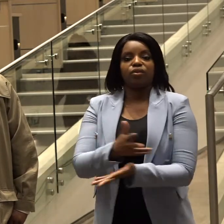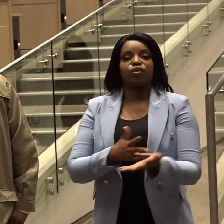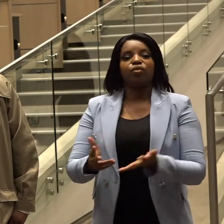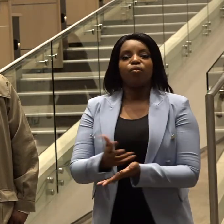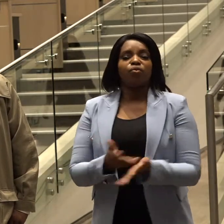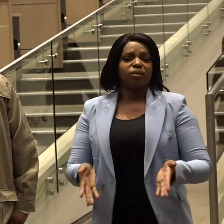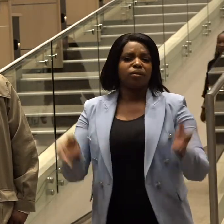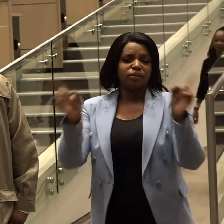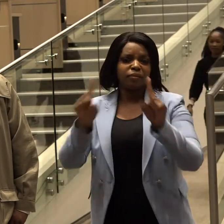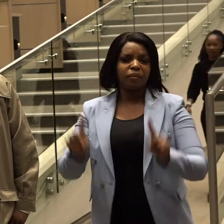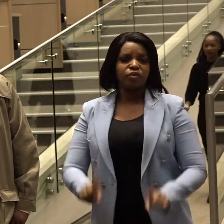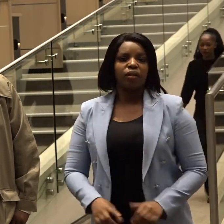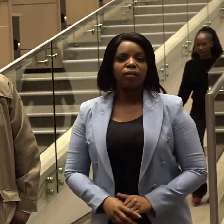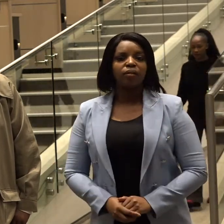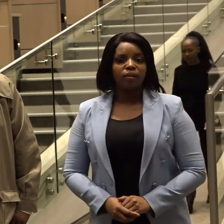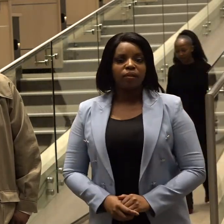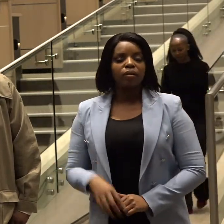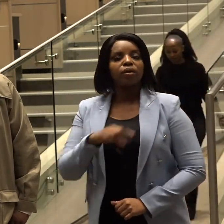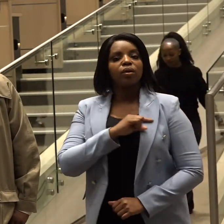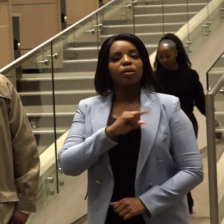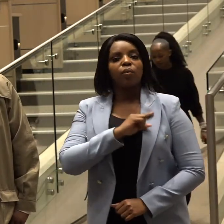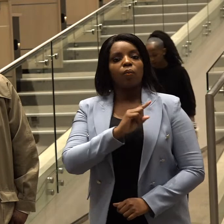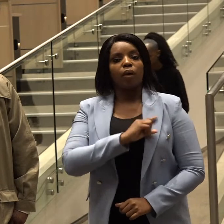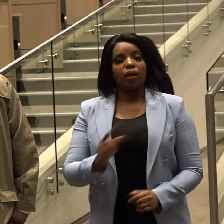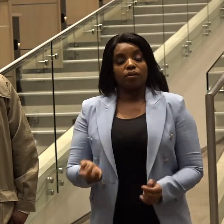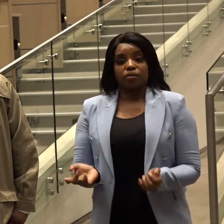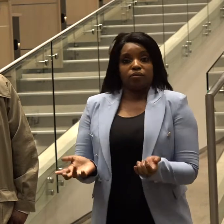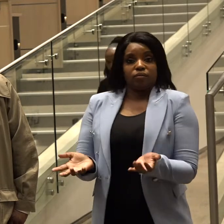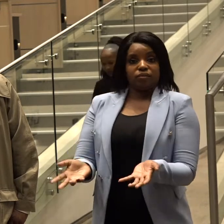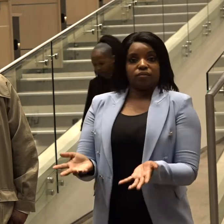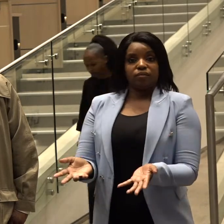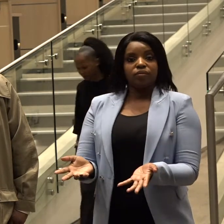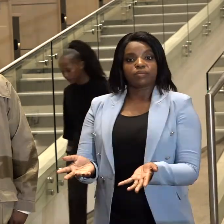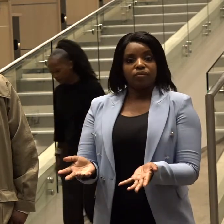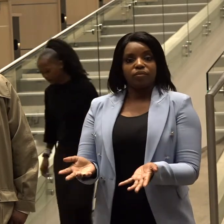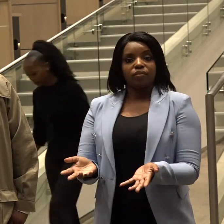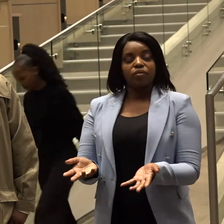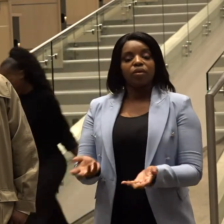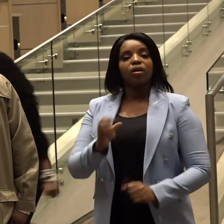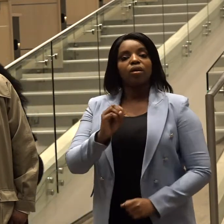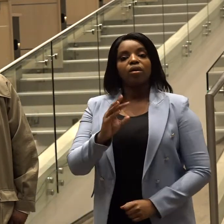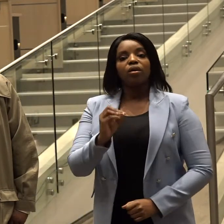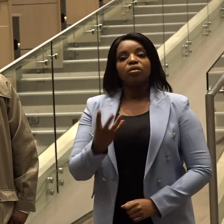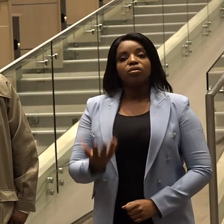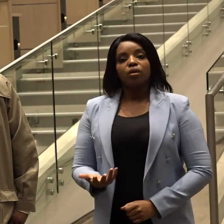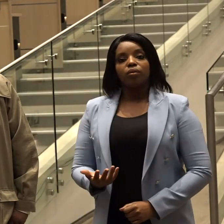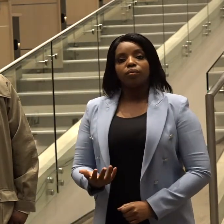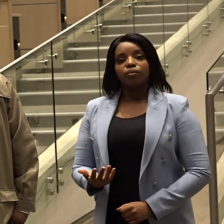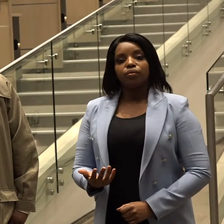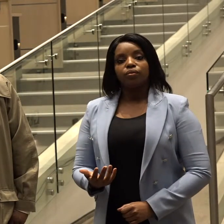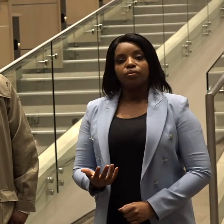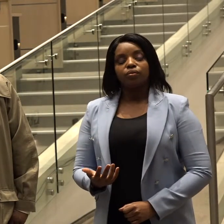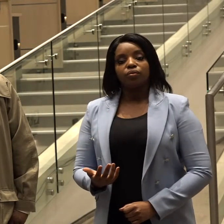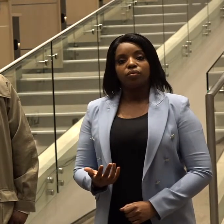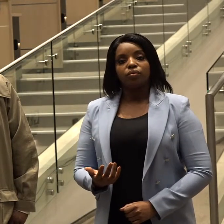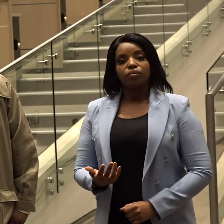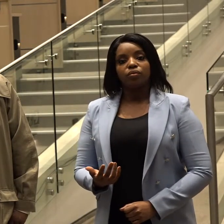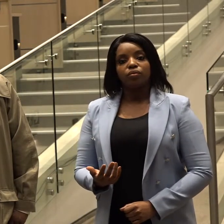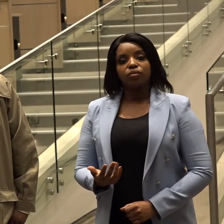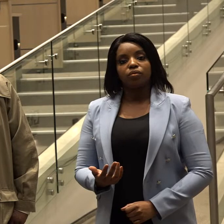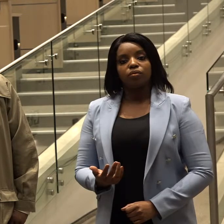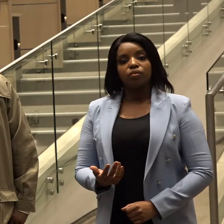because you know that's how it is important to me so uh